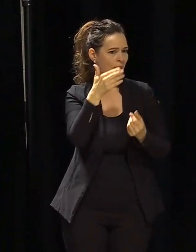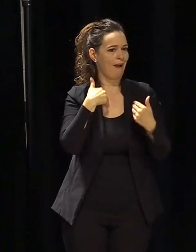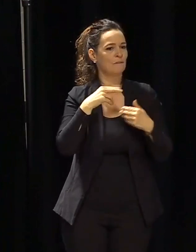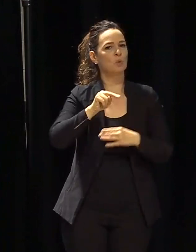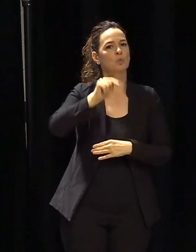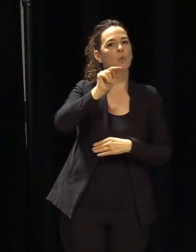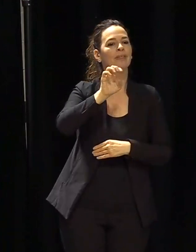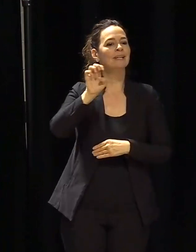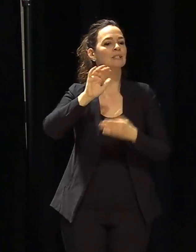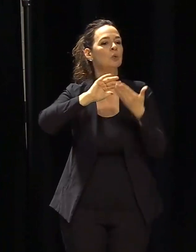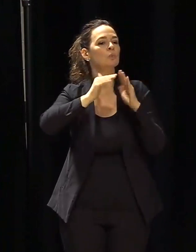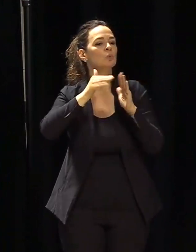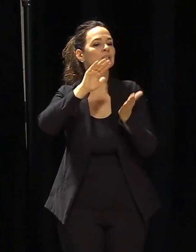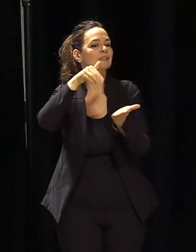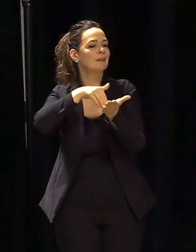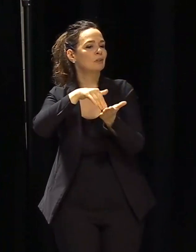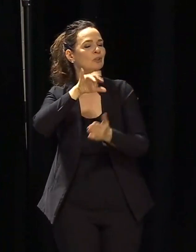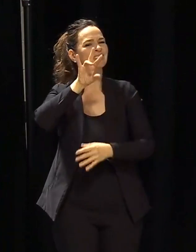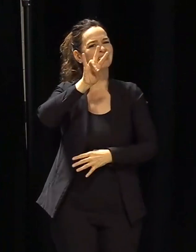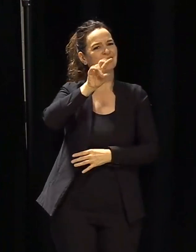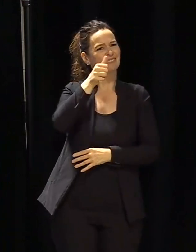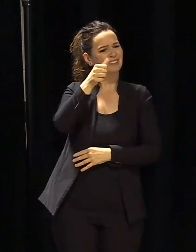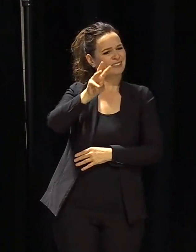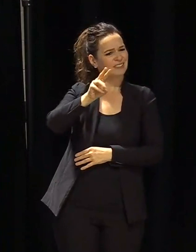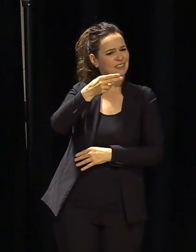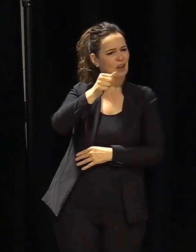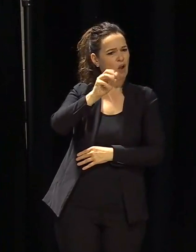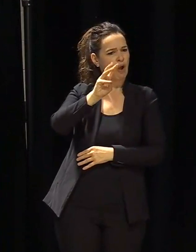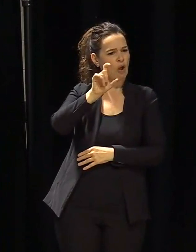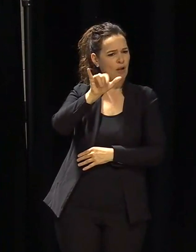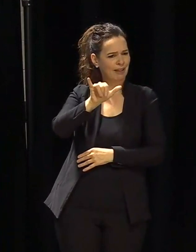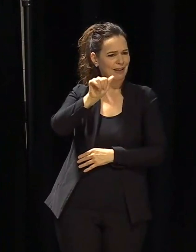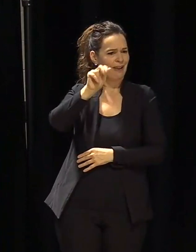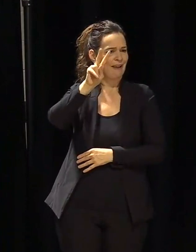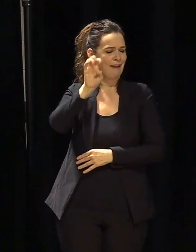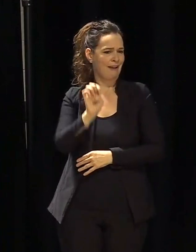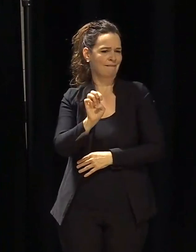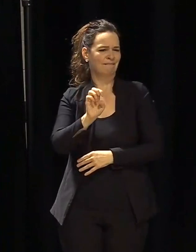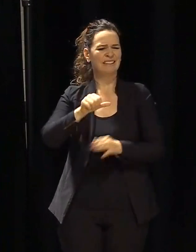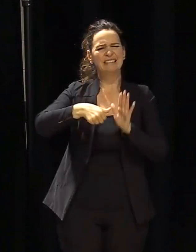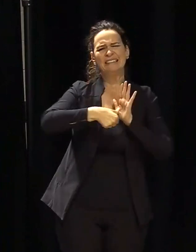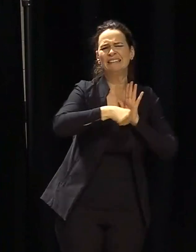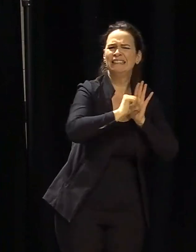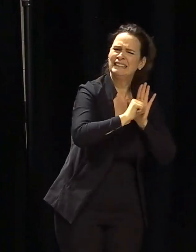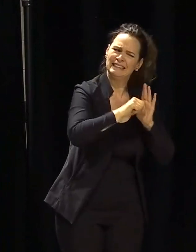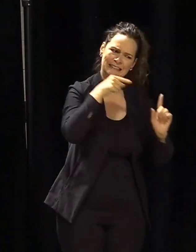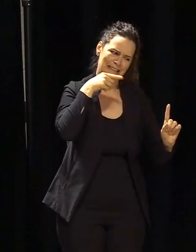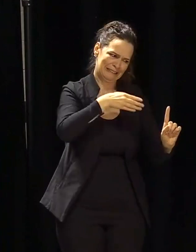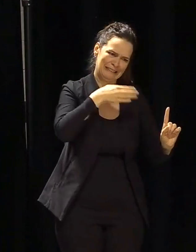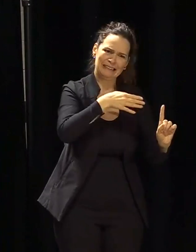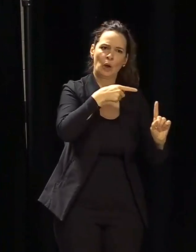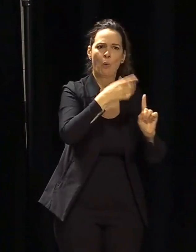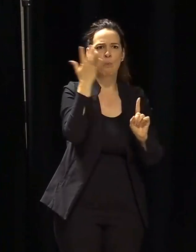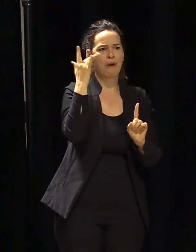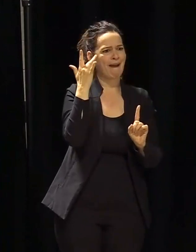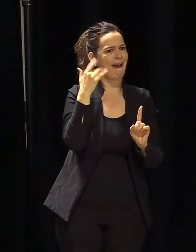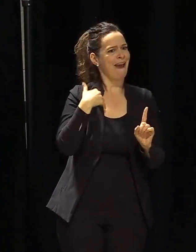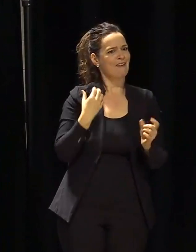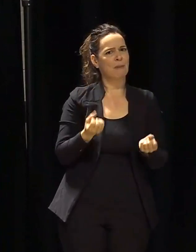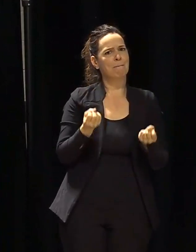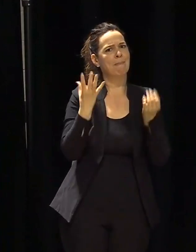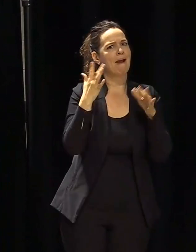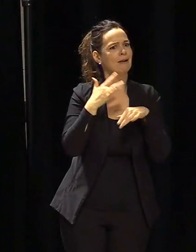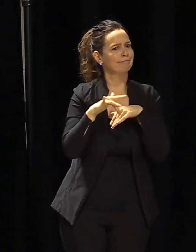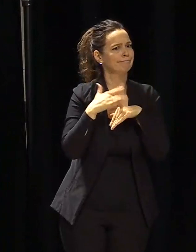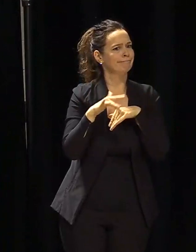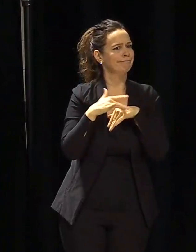Center, Holly Ave. Please, right now we have 100 appointments so far. We have more capacity. So if